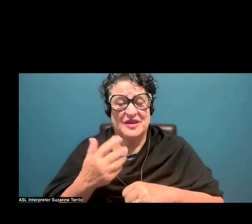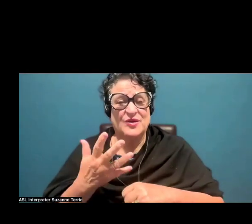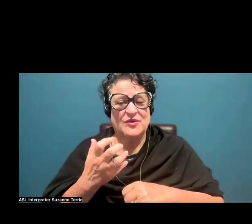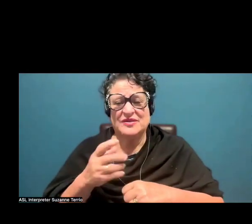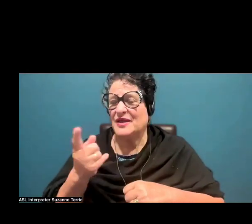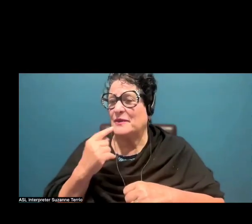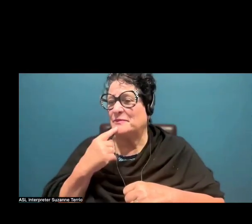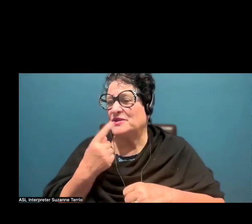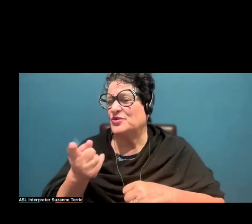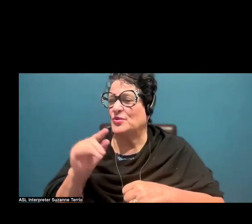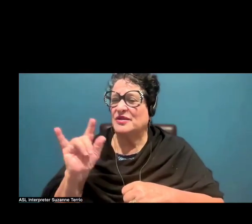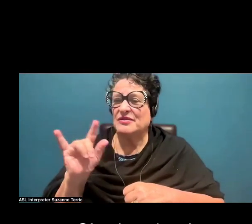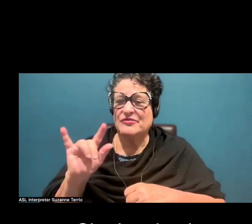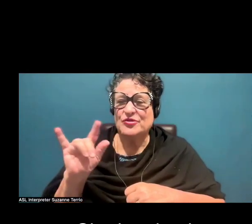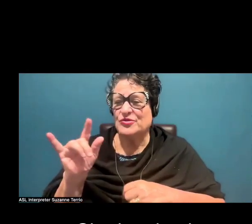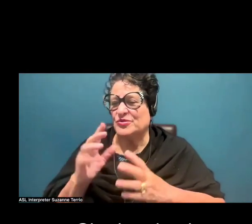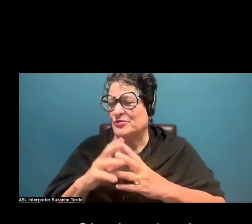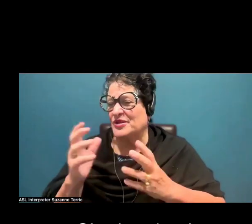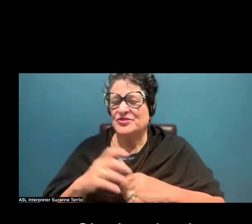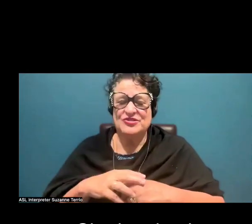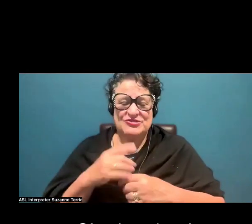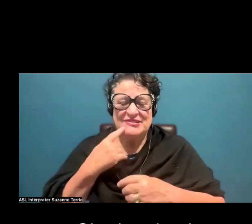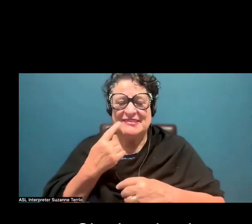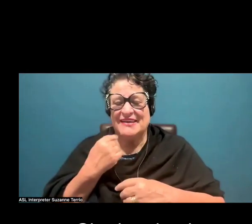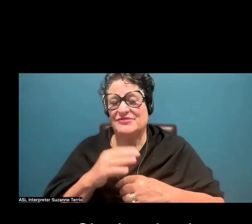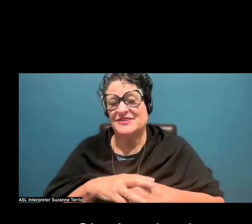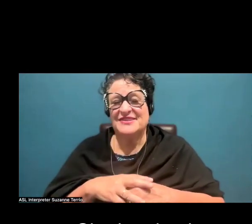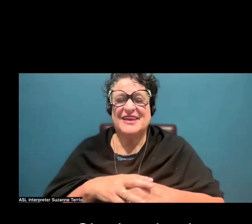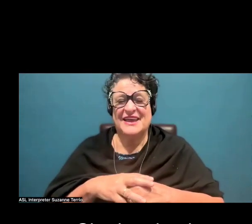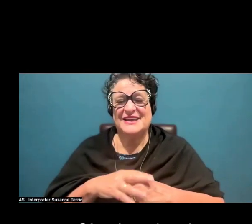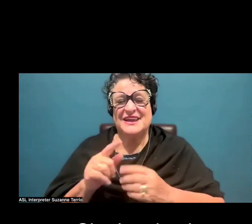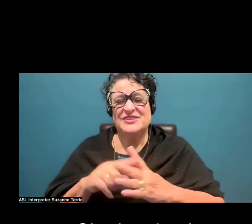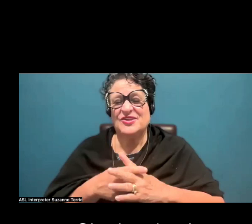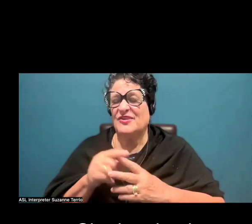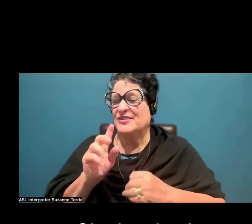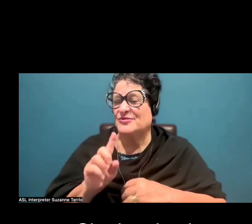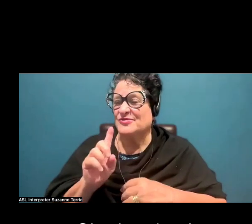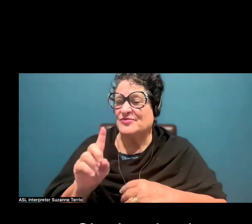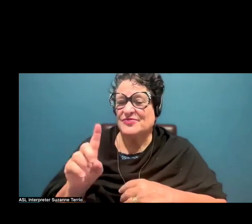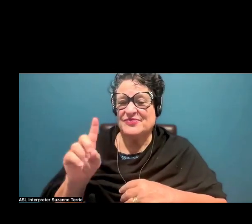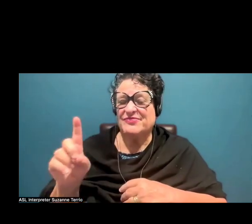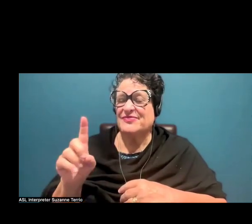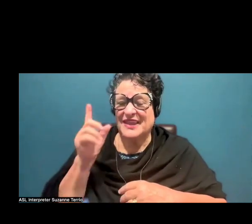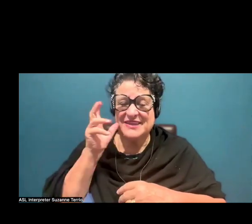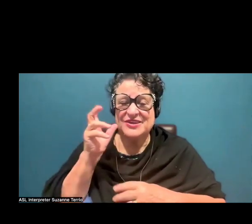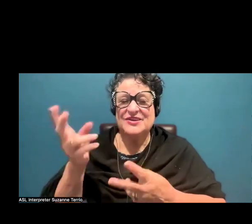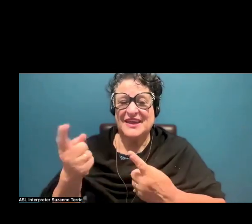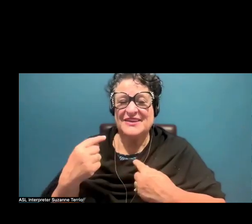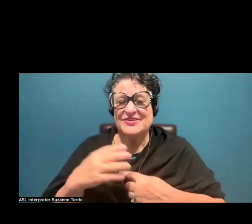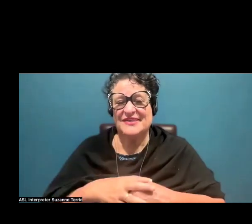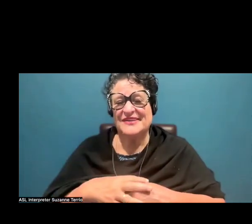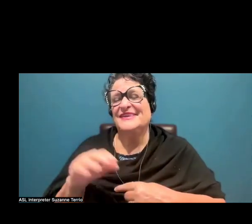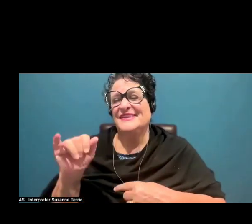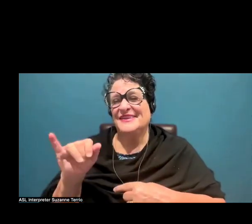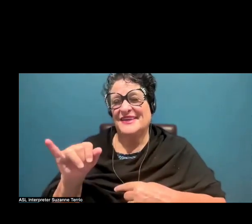you. I love you all so much. She laughs, low and long, and as I start down toward the lake, I hear her answer. Yeah, right, she says.